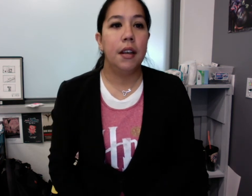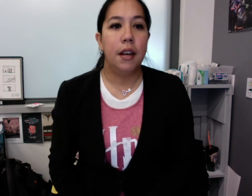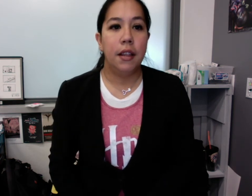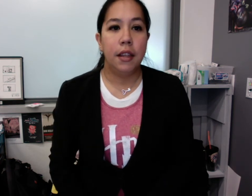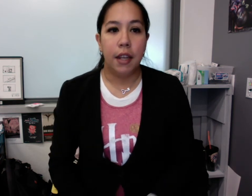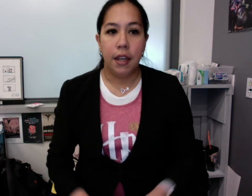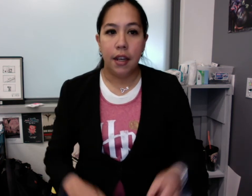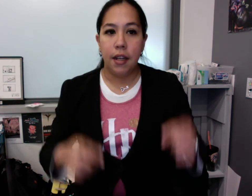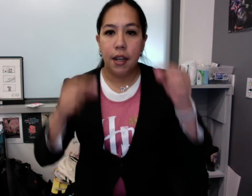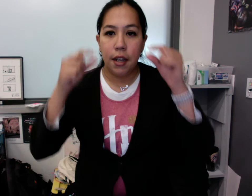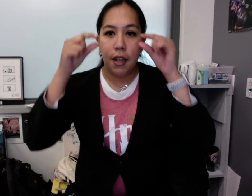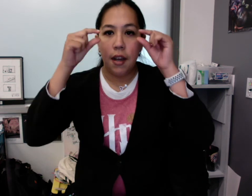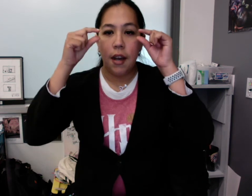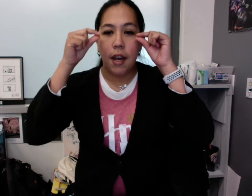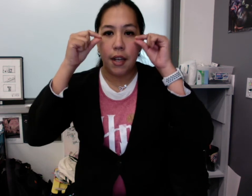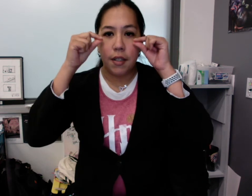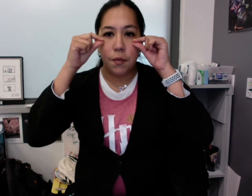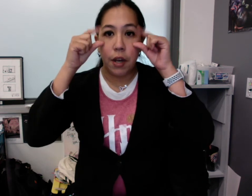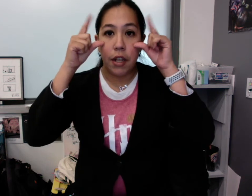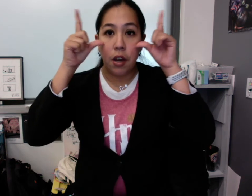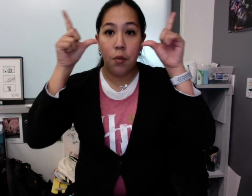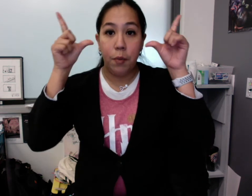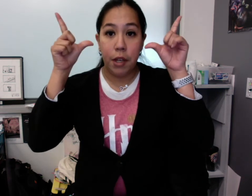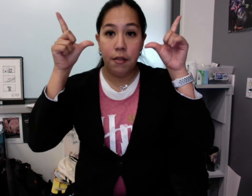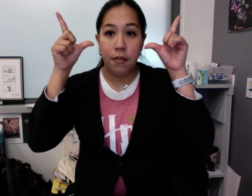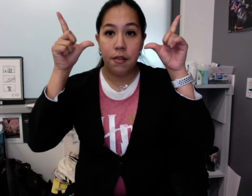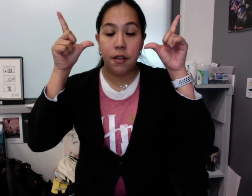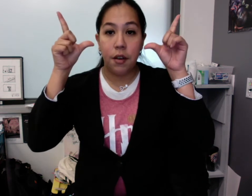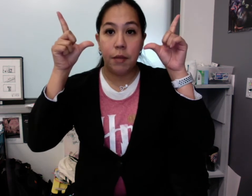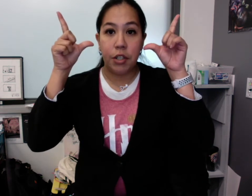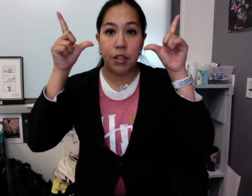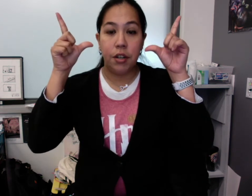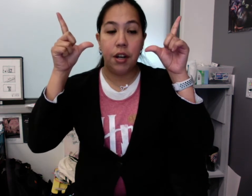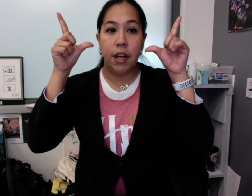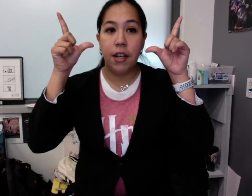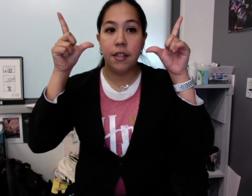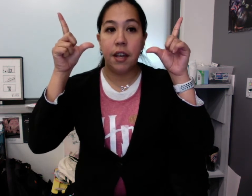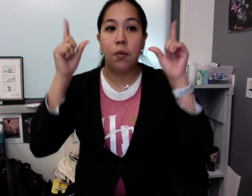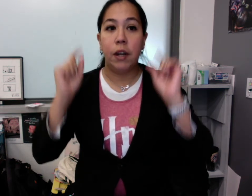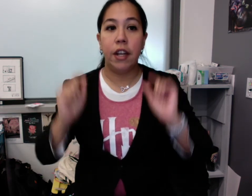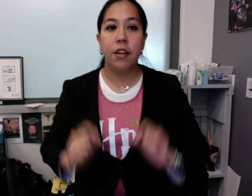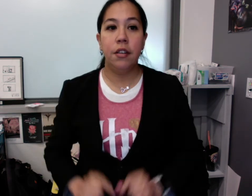And then eyes wide open, so make sure your eyes get wider.